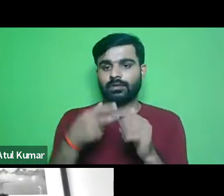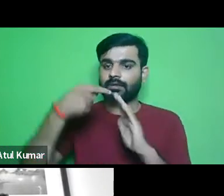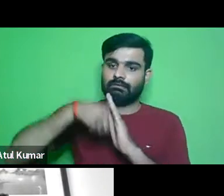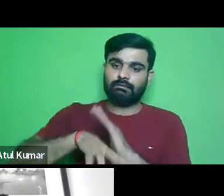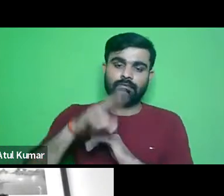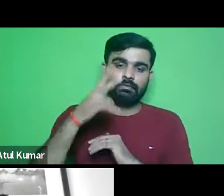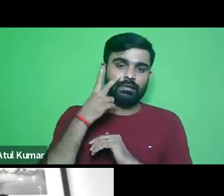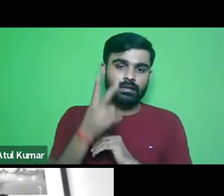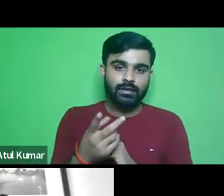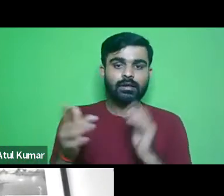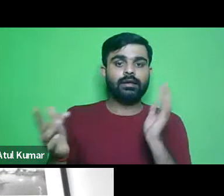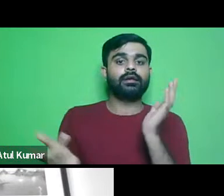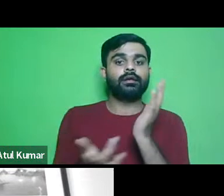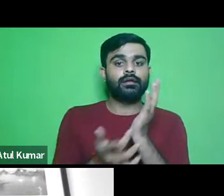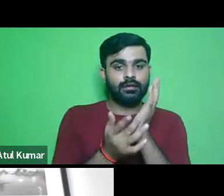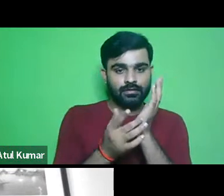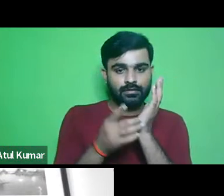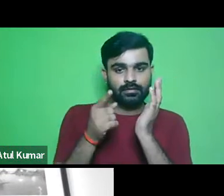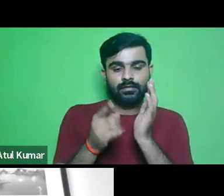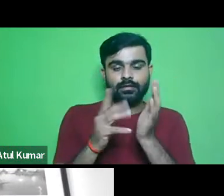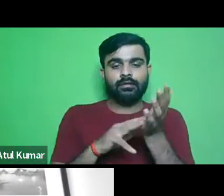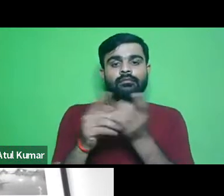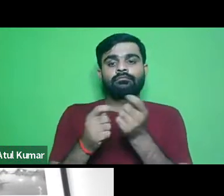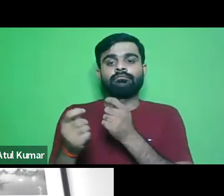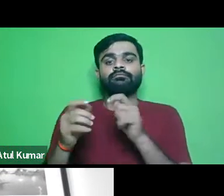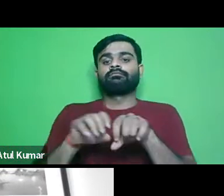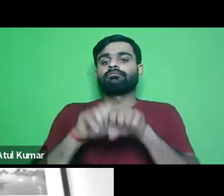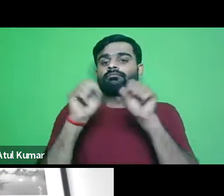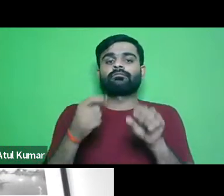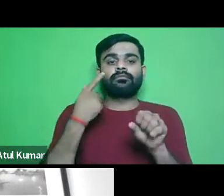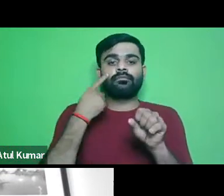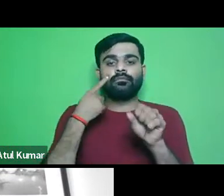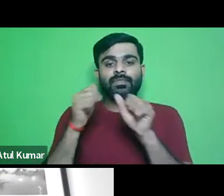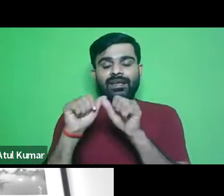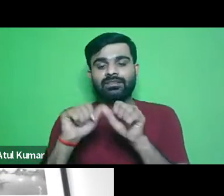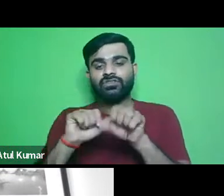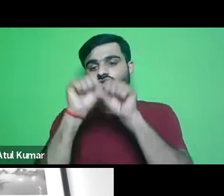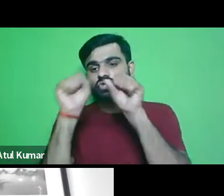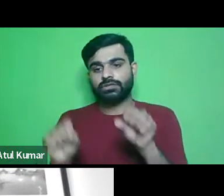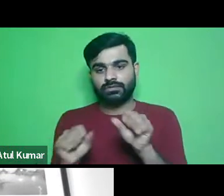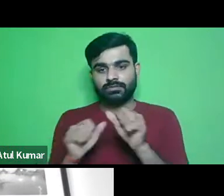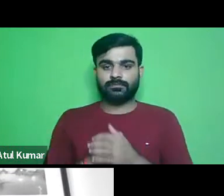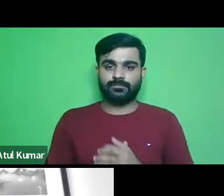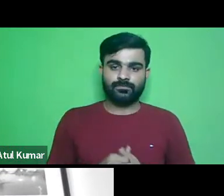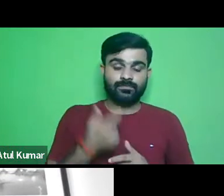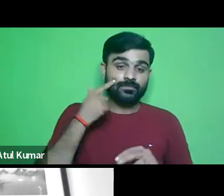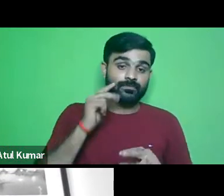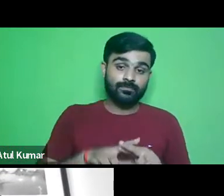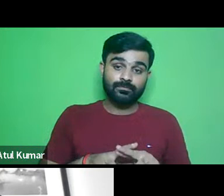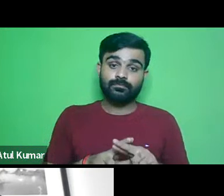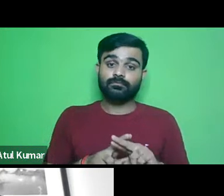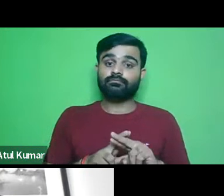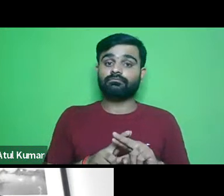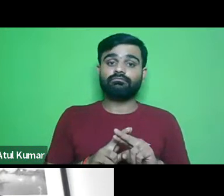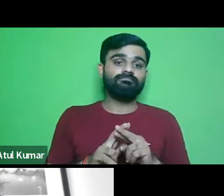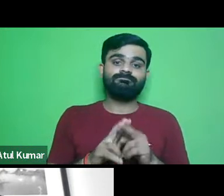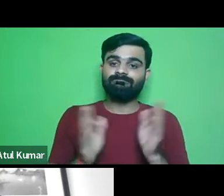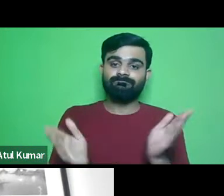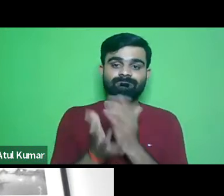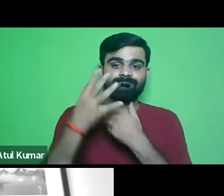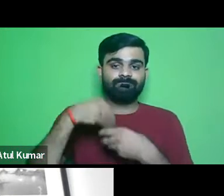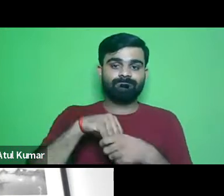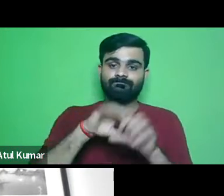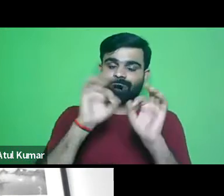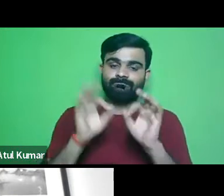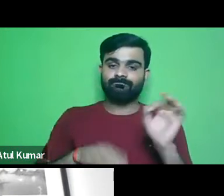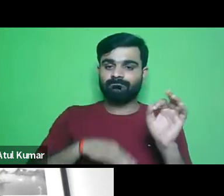of the socio-technical manifestation of AI systems. It's just that I think if we don't emphasize it enough, we miss